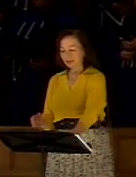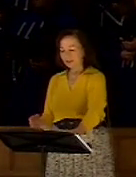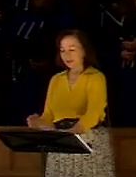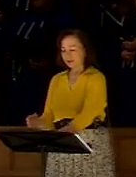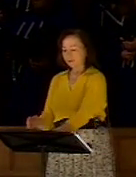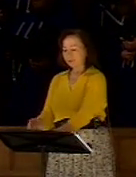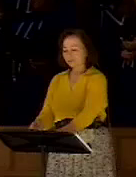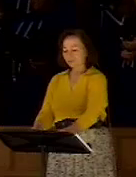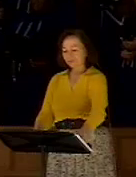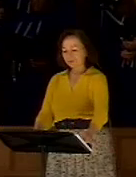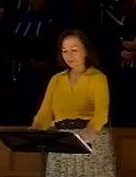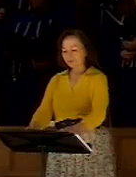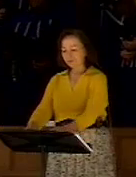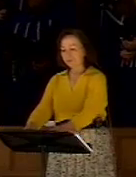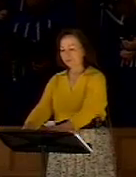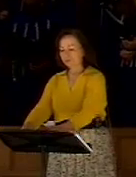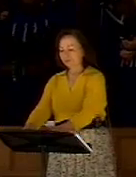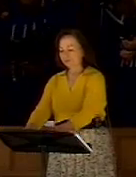obey.